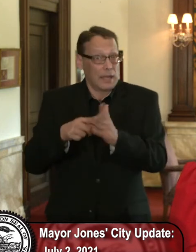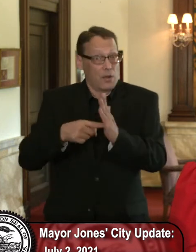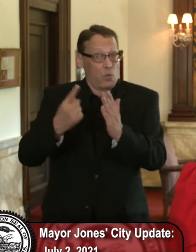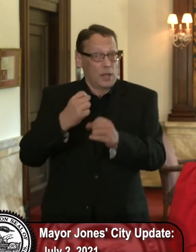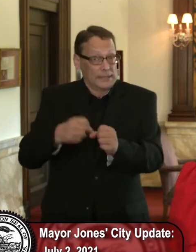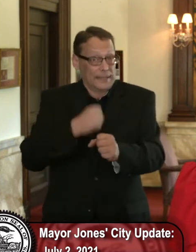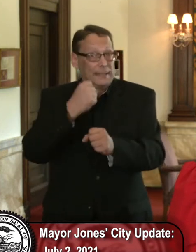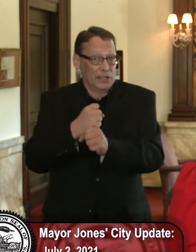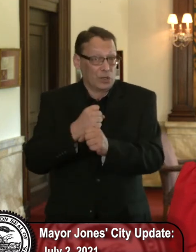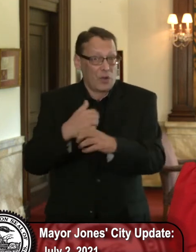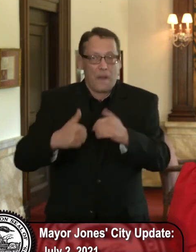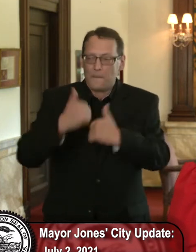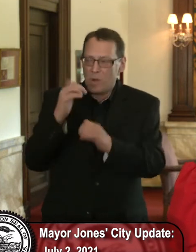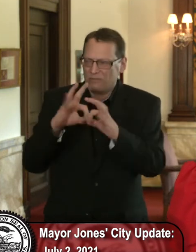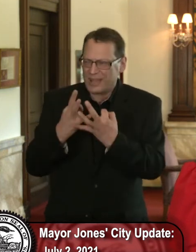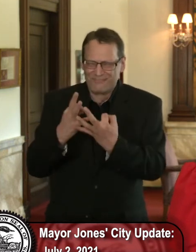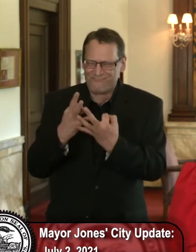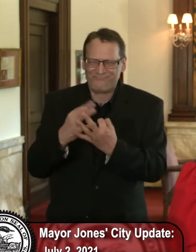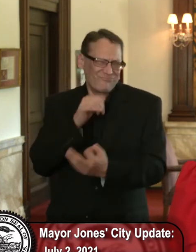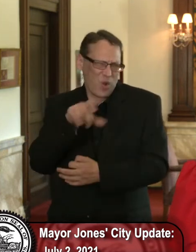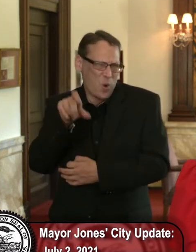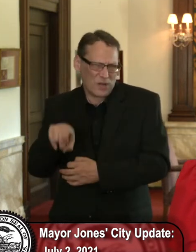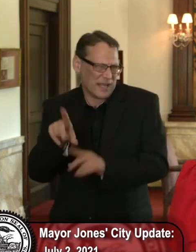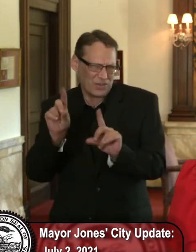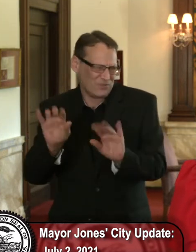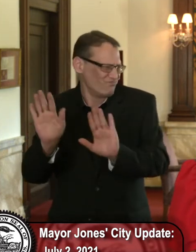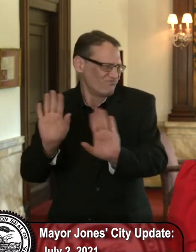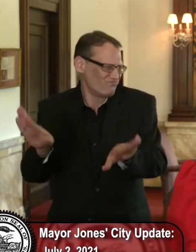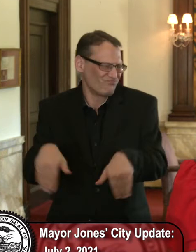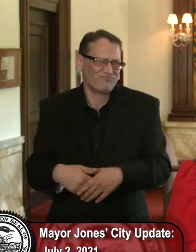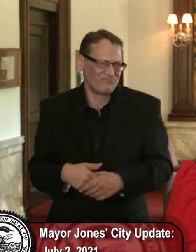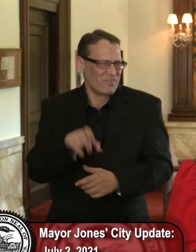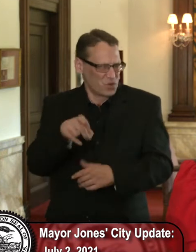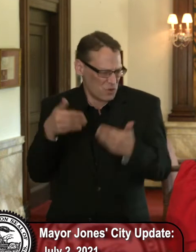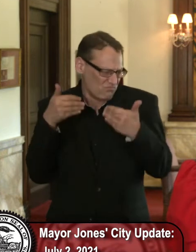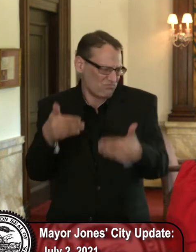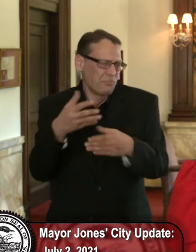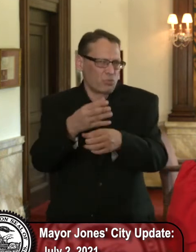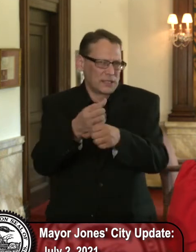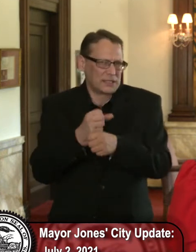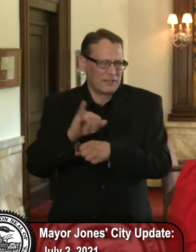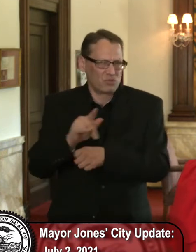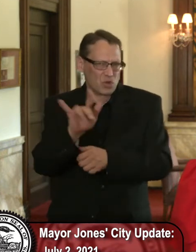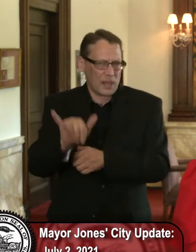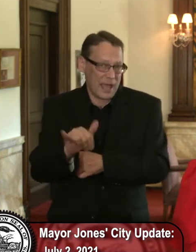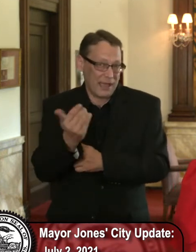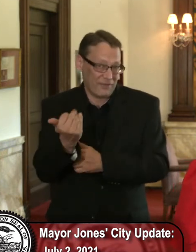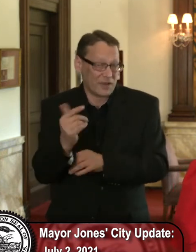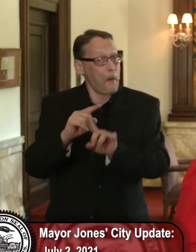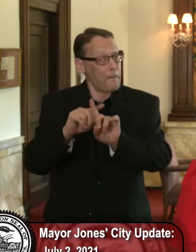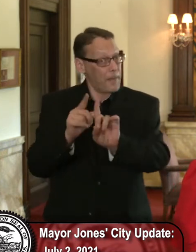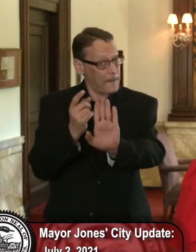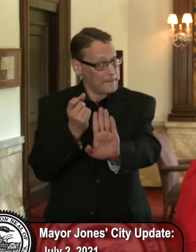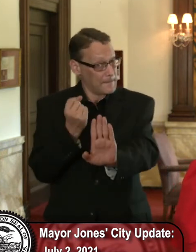in once a year, and most families don't need to do anything to start receiving these payments on July 15th. However, in order